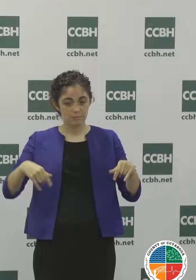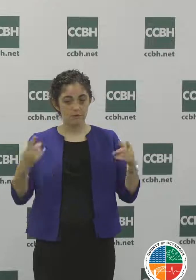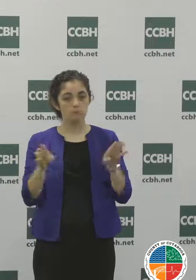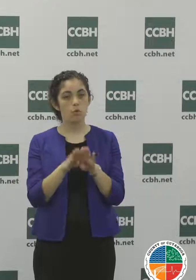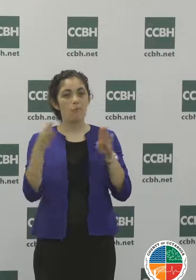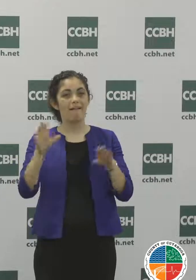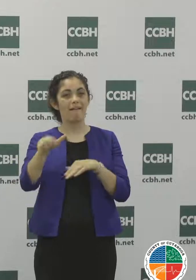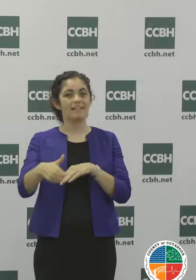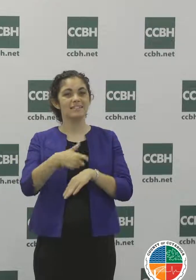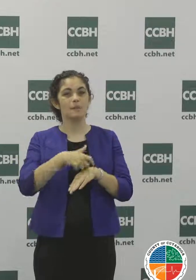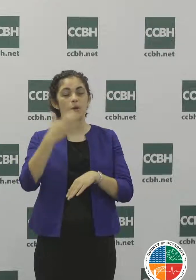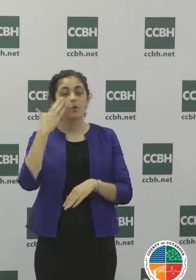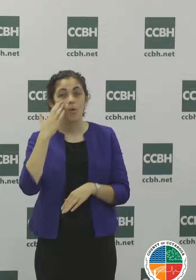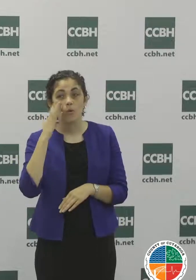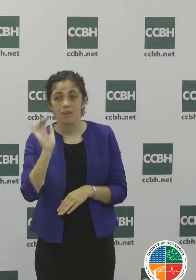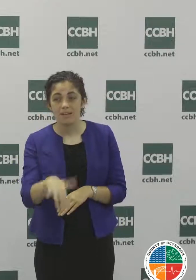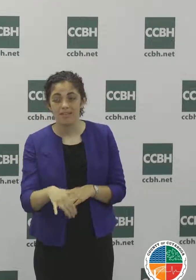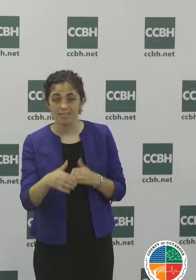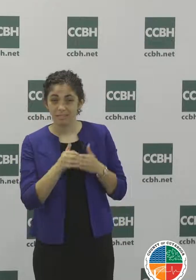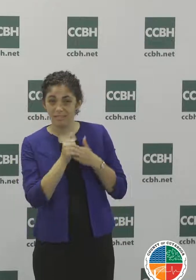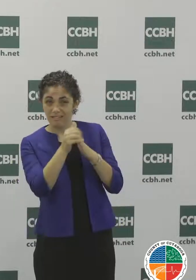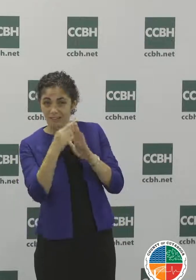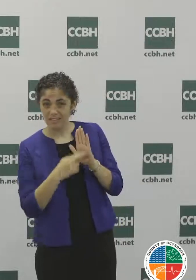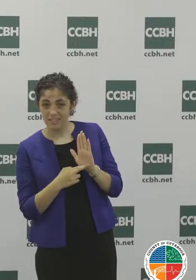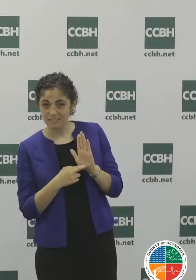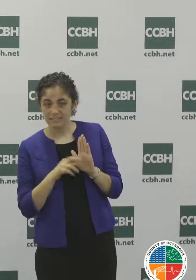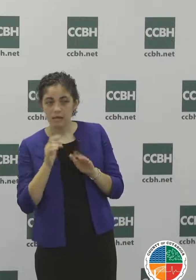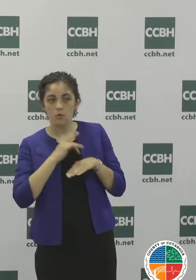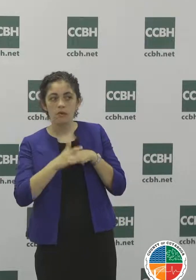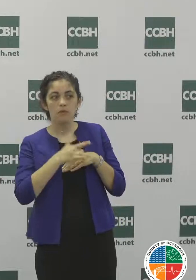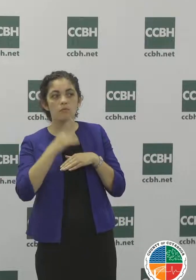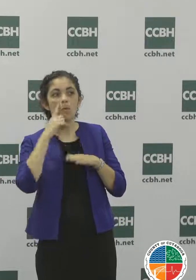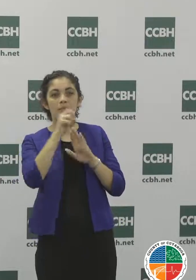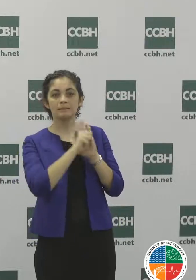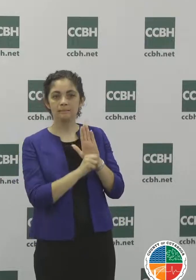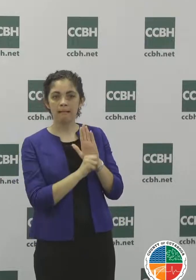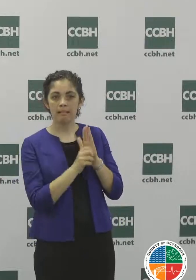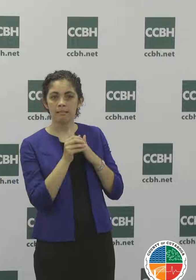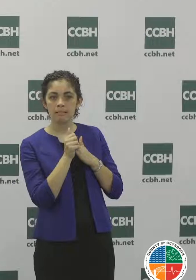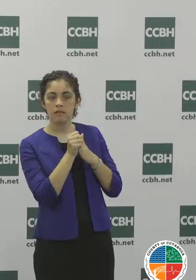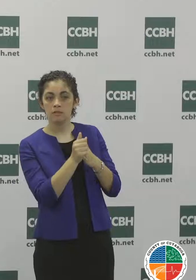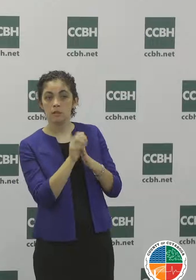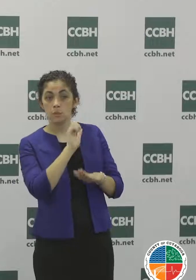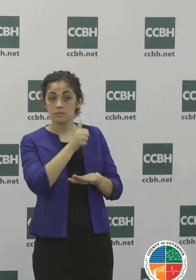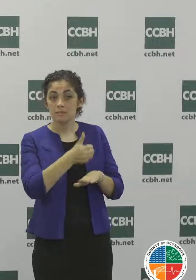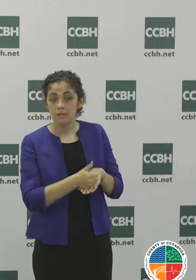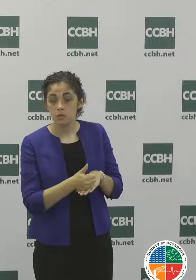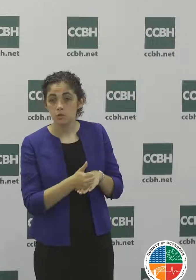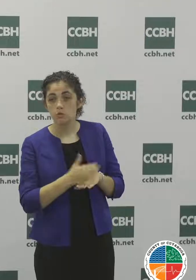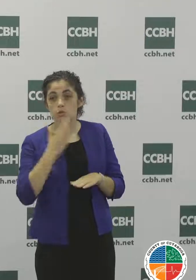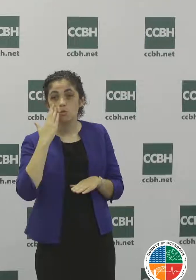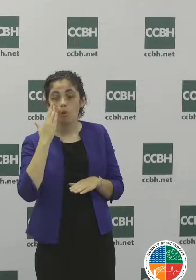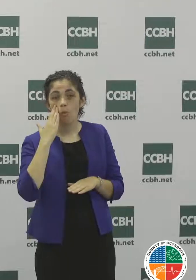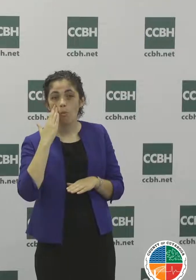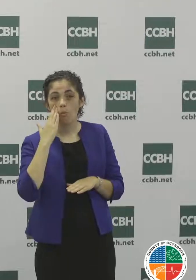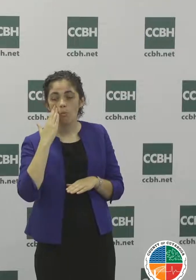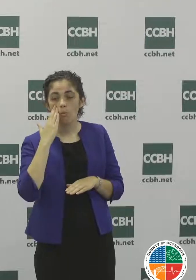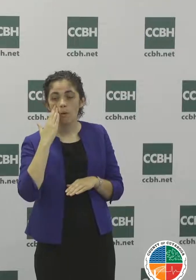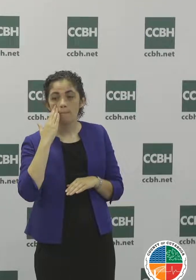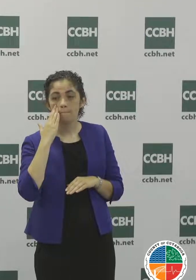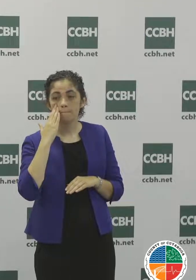time. It's important to note that the guidelines that are available at the state level are set to assure